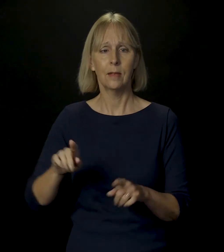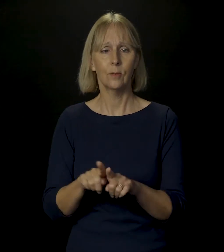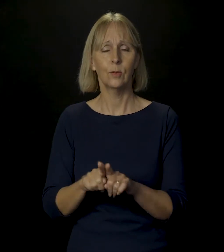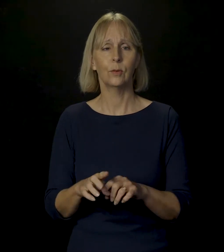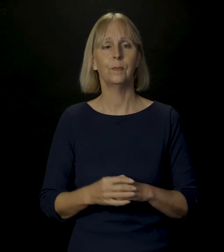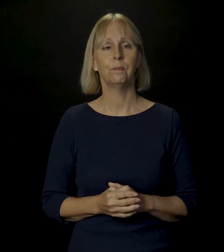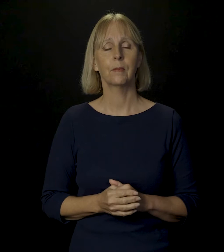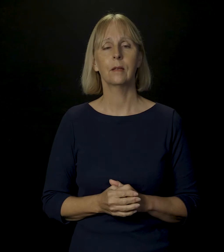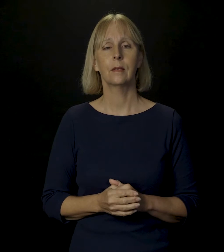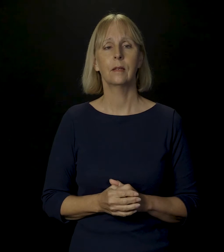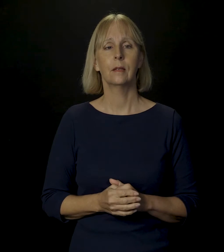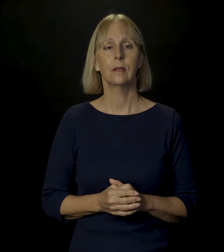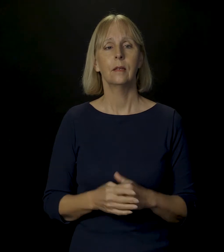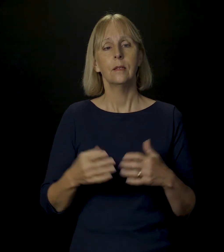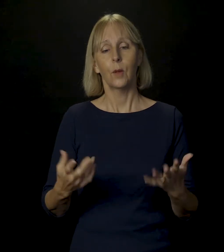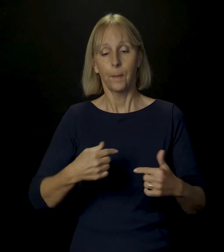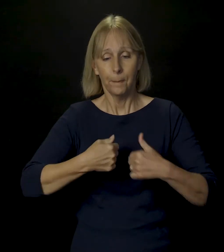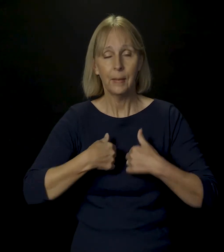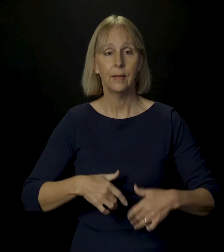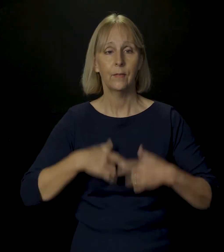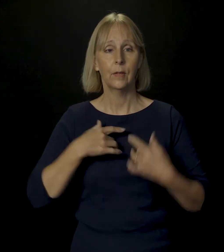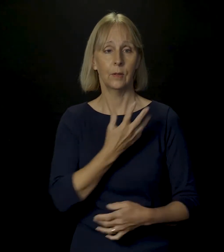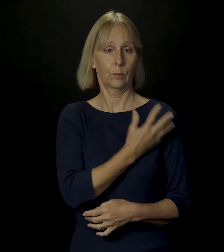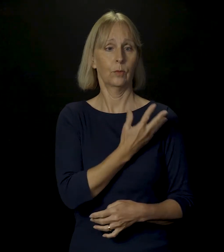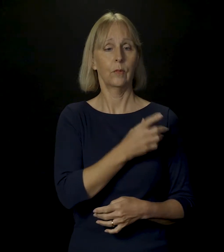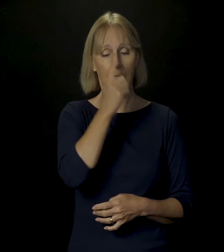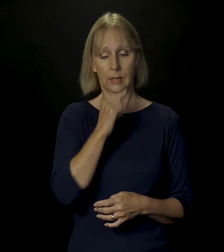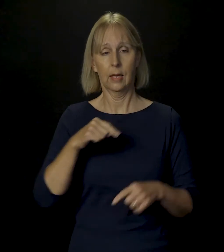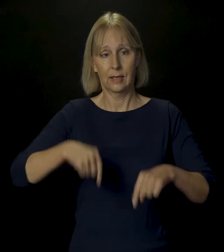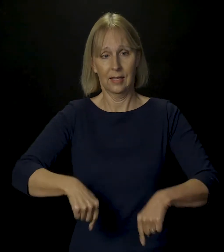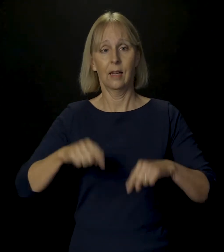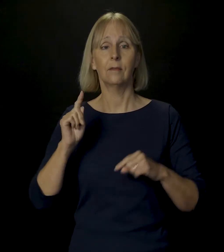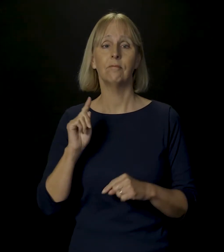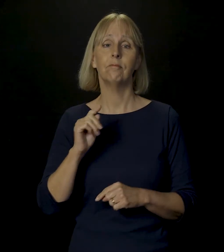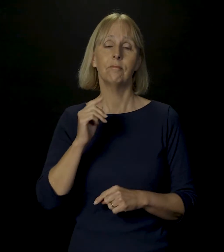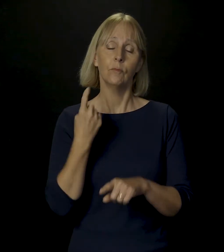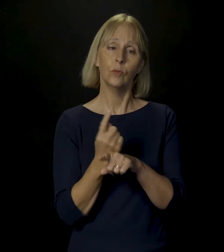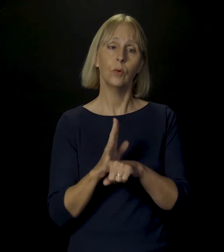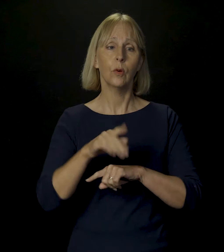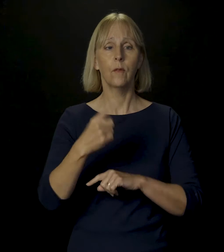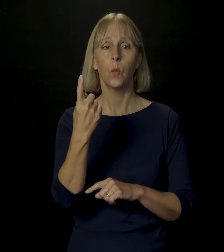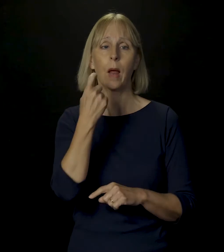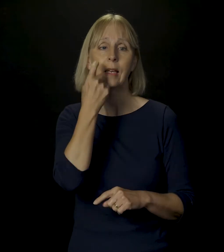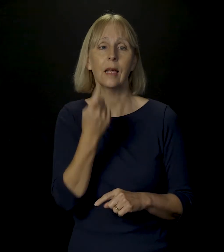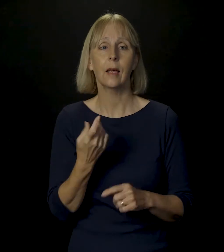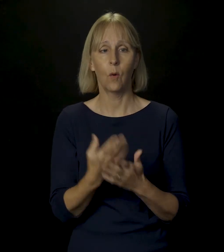So It is a privilege For me to be here Today To talk to you About One Care On One Care Sunday